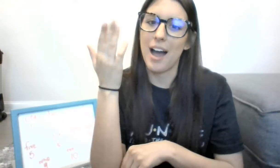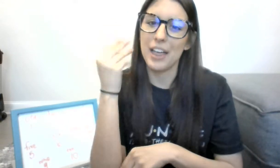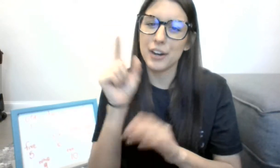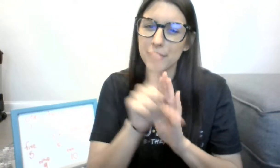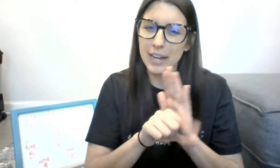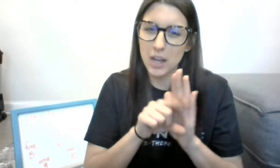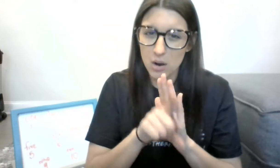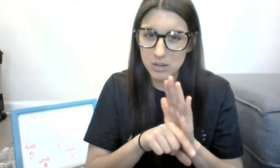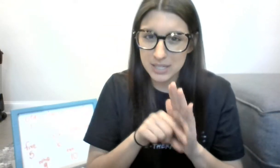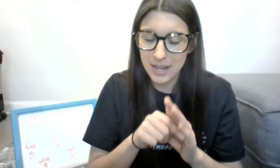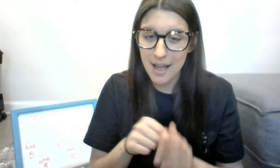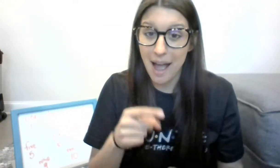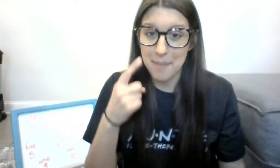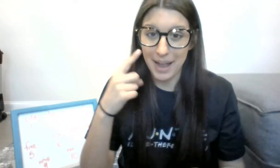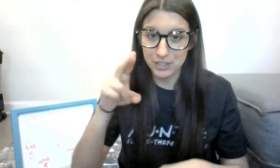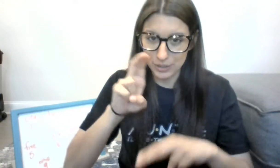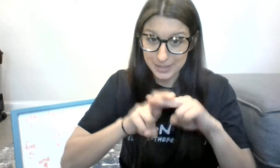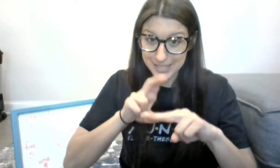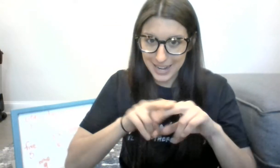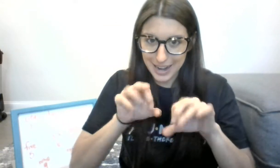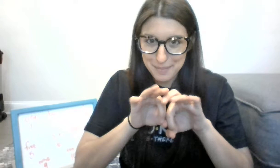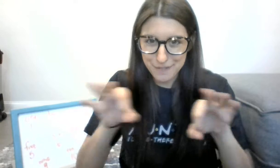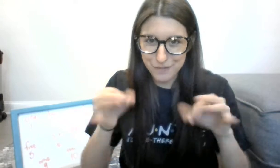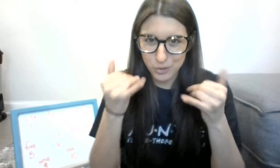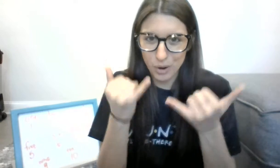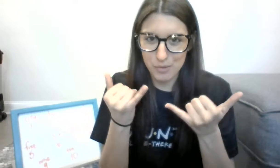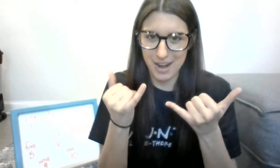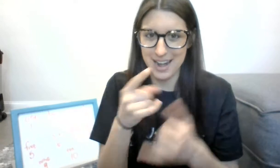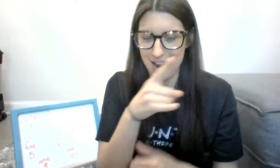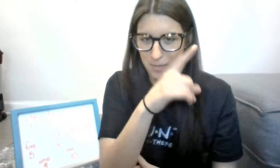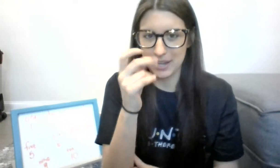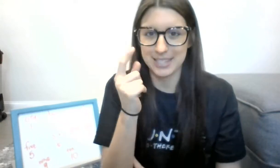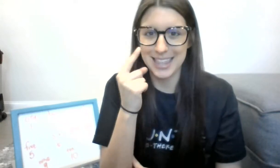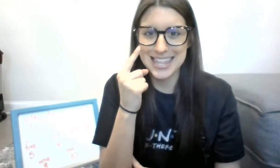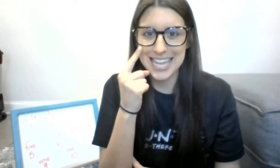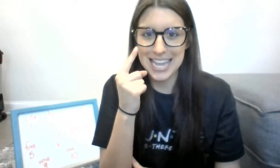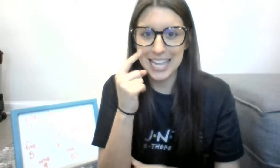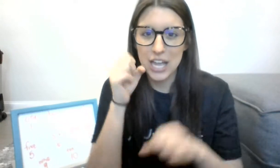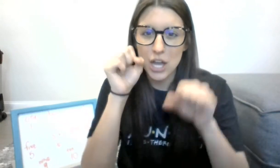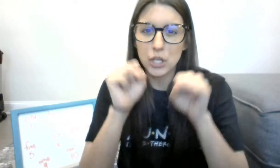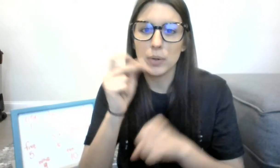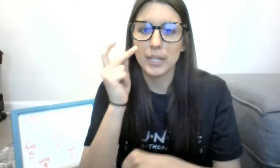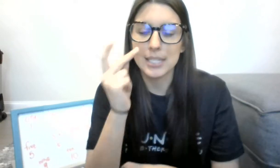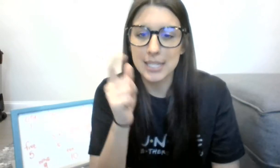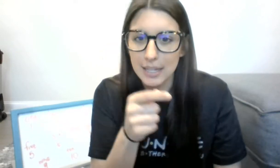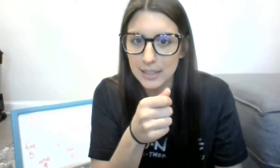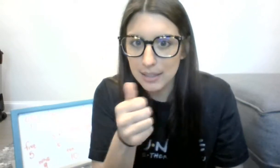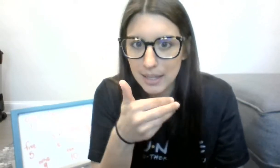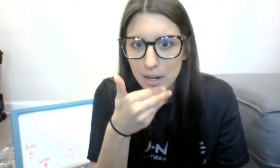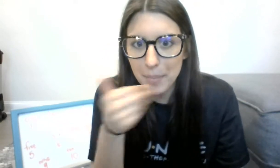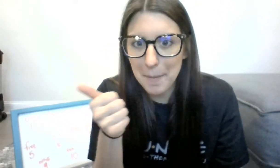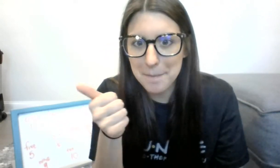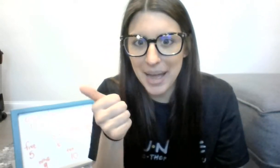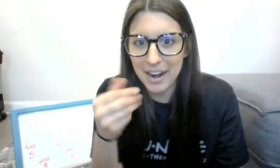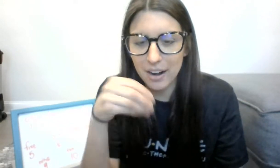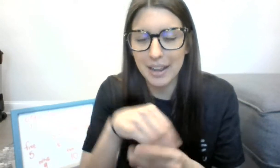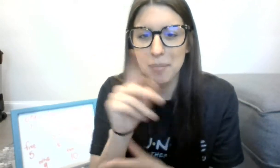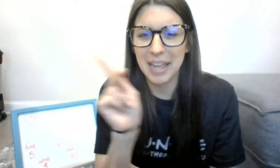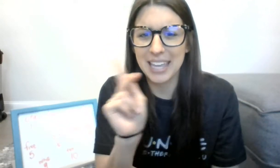other videos. I'm actually sitting on my floor right now because I think you can see a little bit better. In my kitchen,